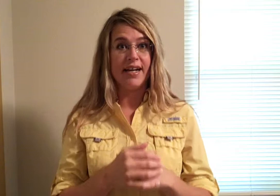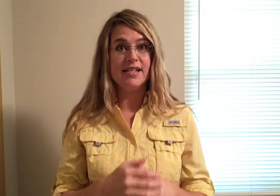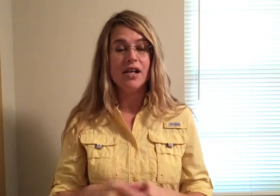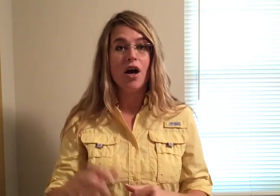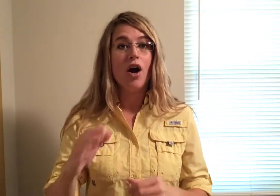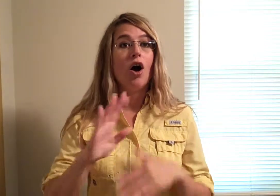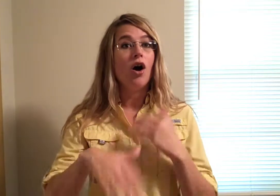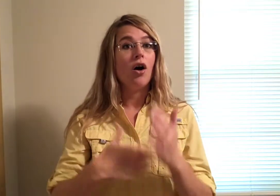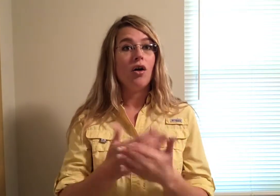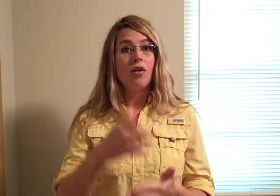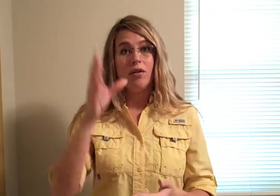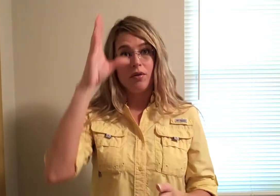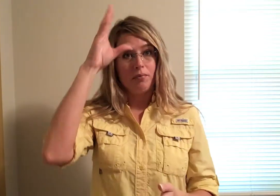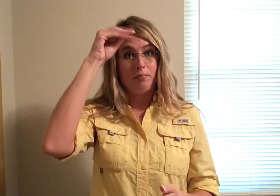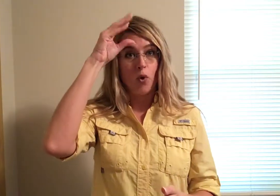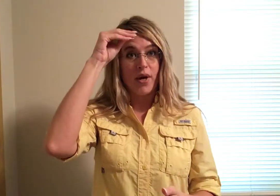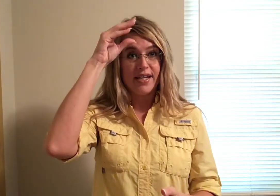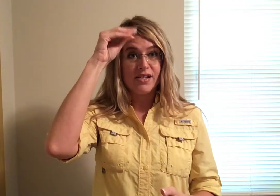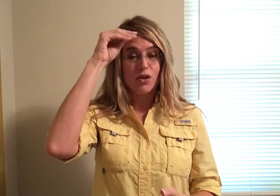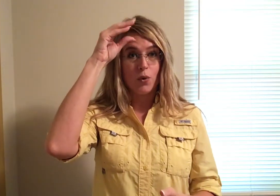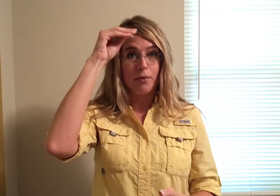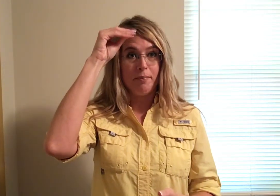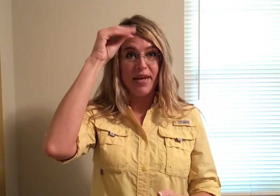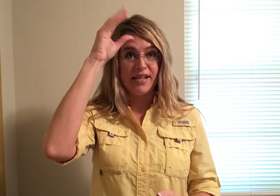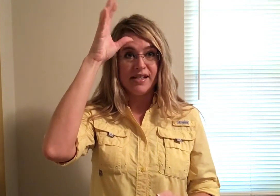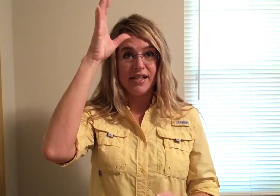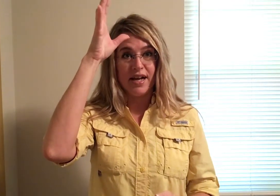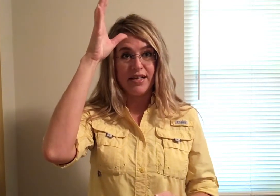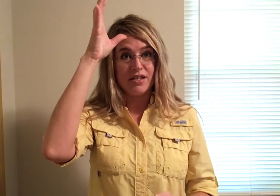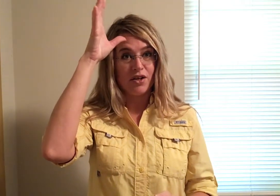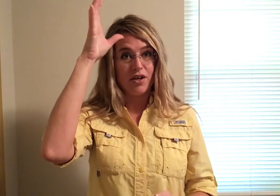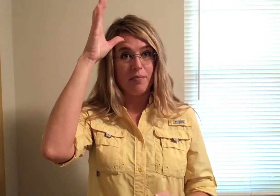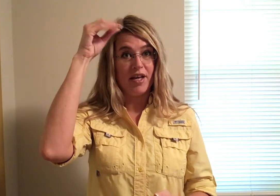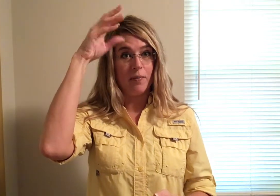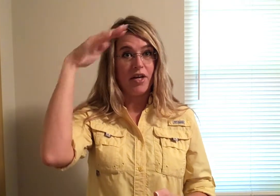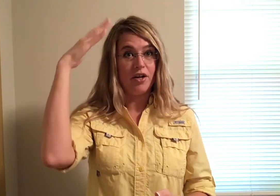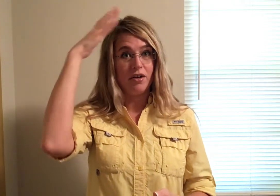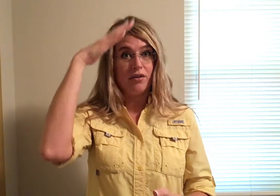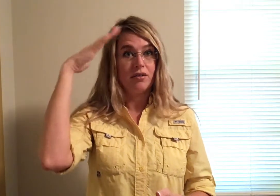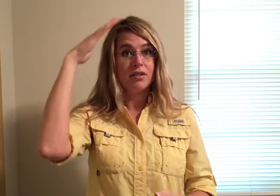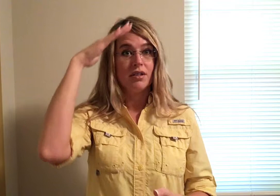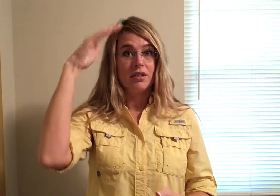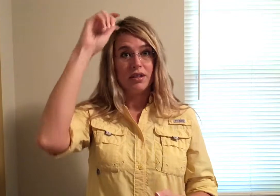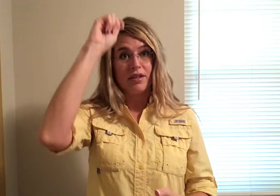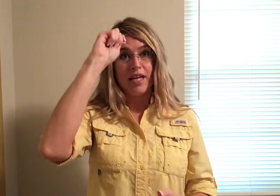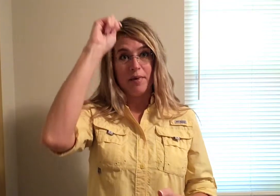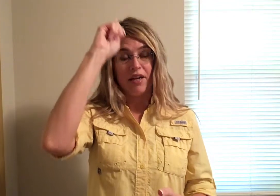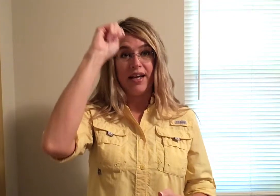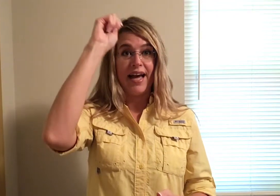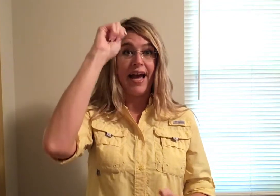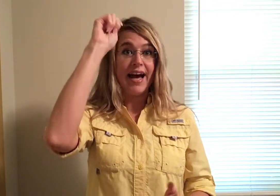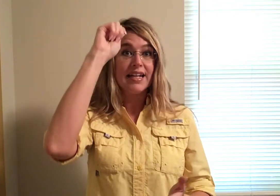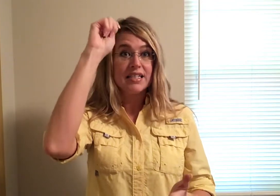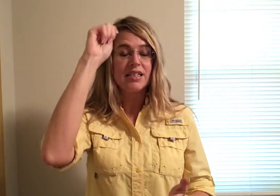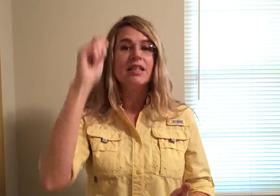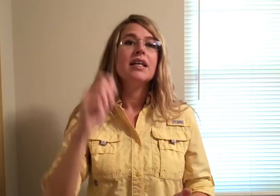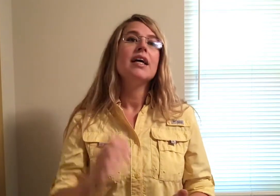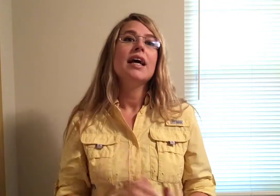signs, all boys or men signs are going to be up here. Think about it like a hat. And